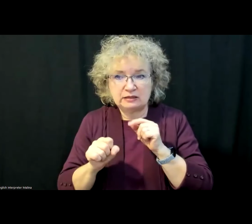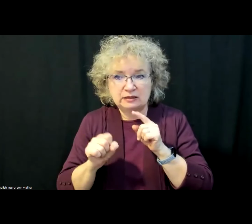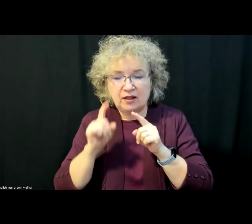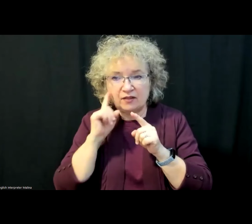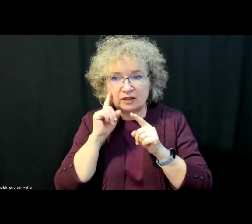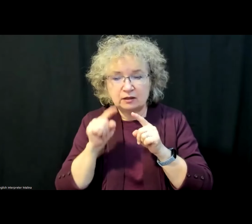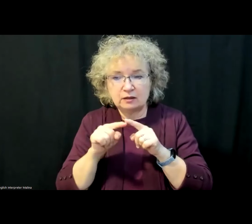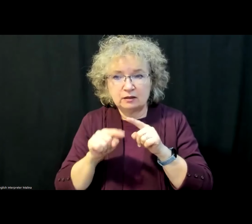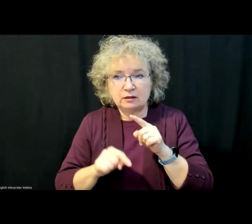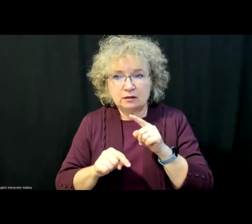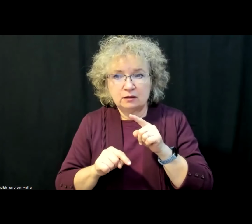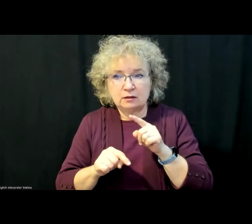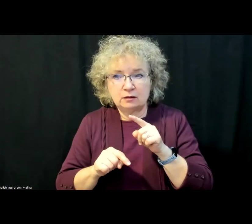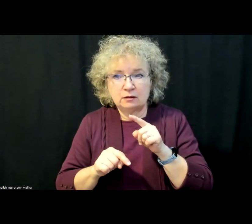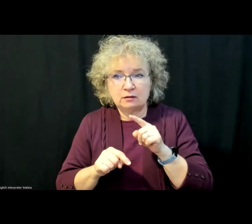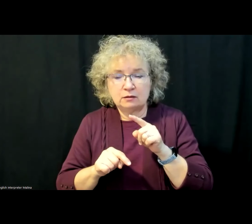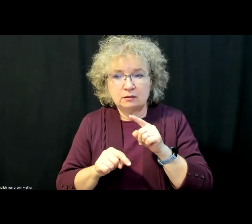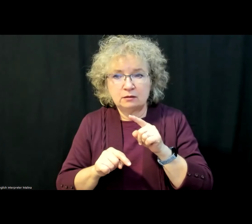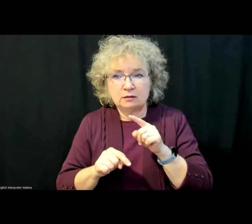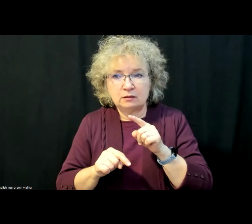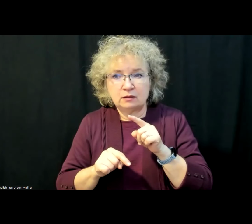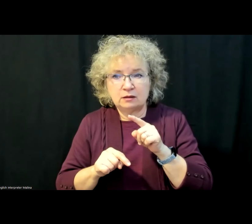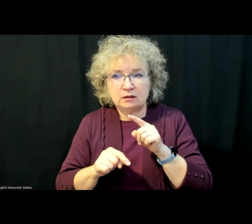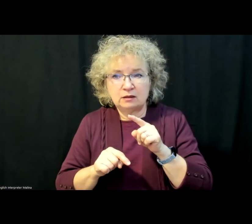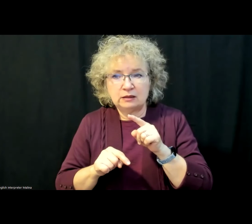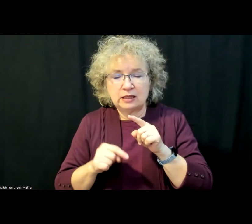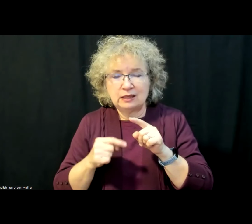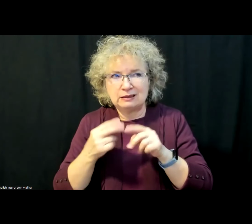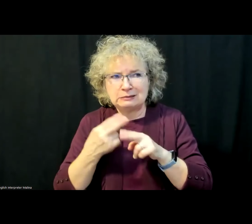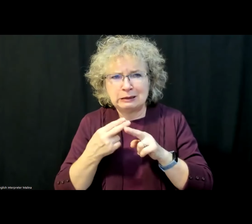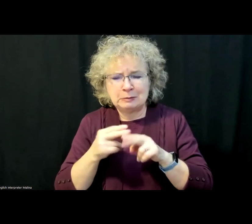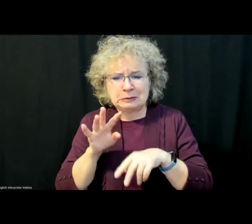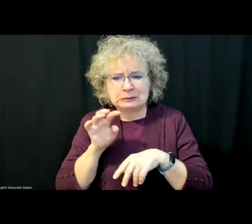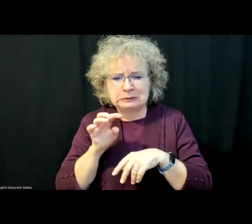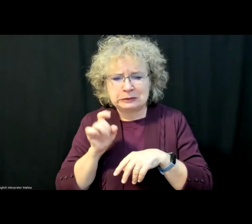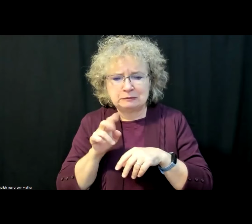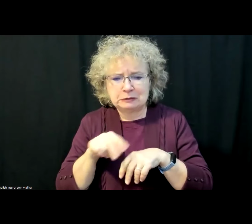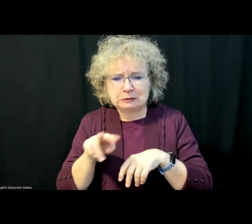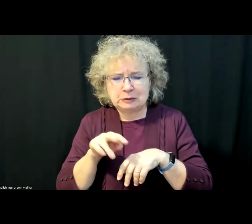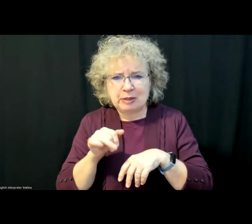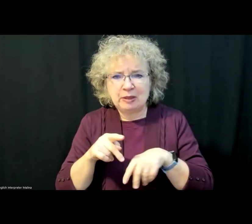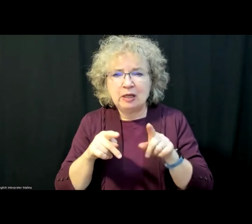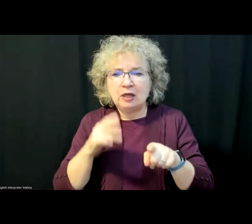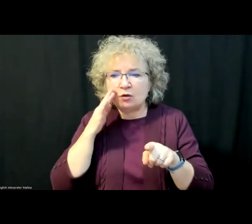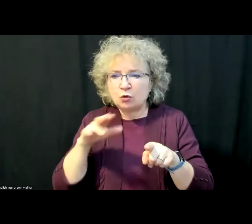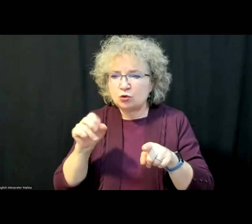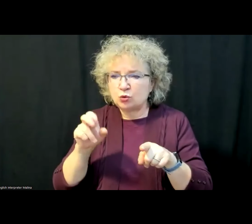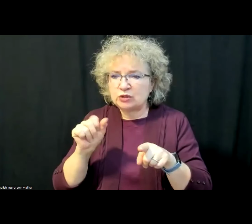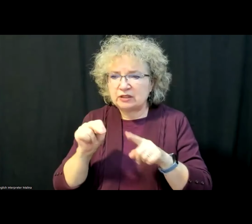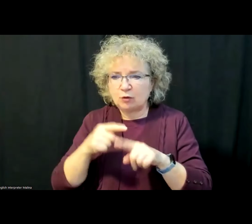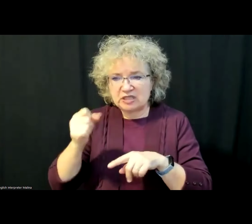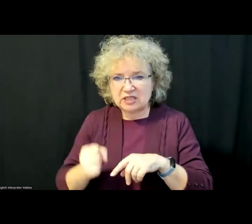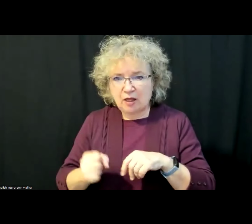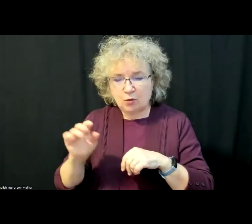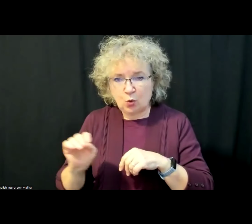is the name of it. I know I need to really look at mine. So I know Susan's from Southern Oregon. What could you